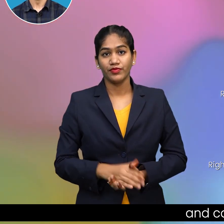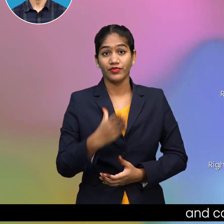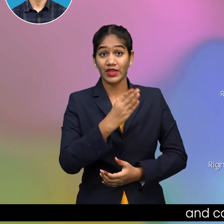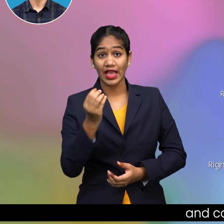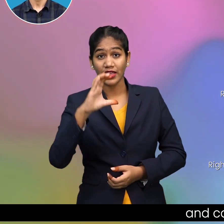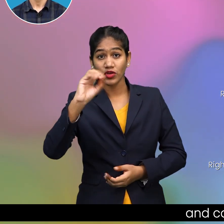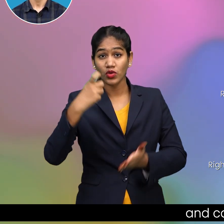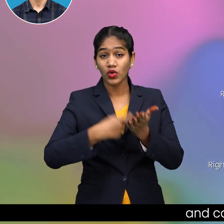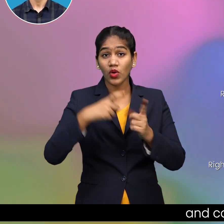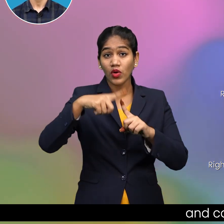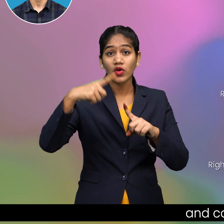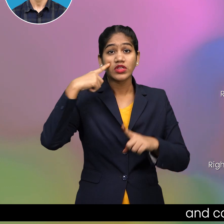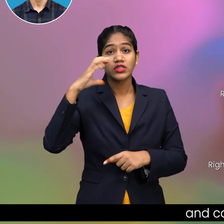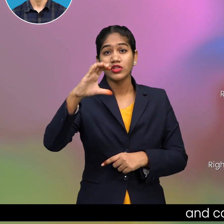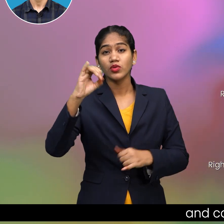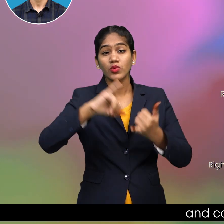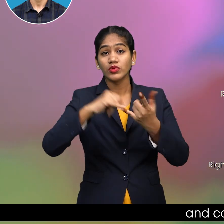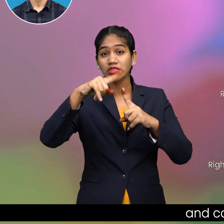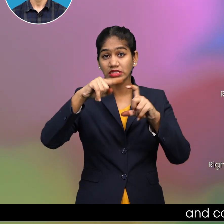and corticosterone